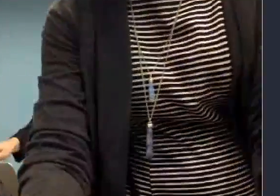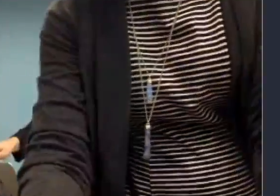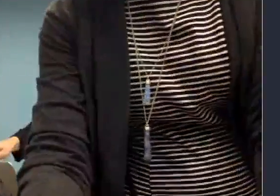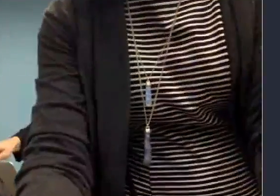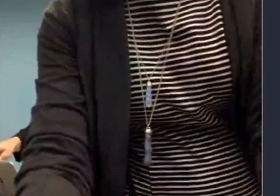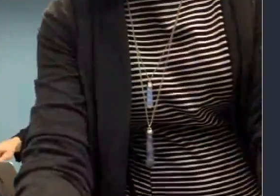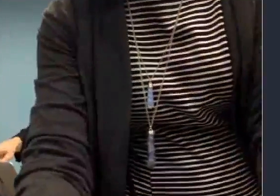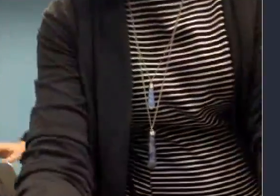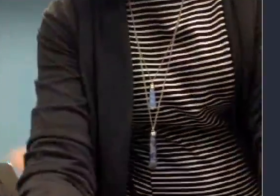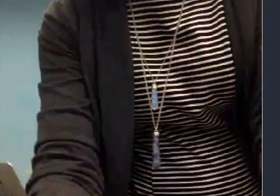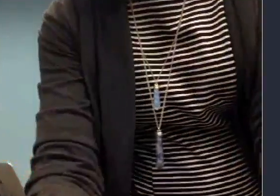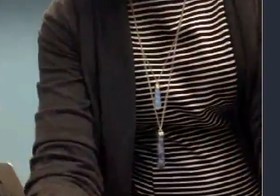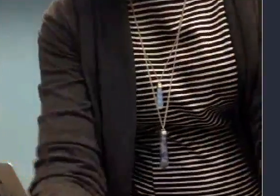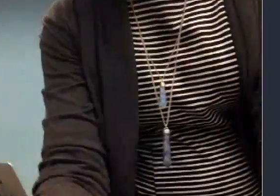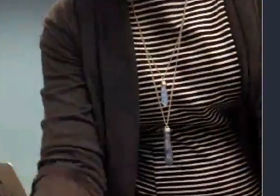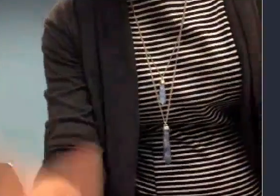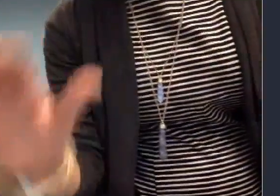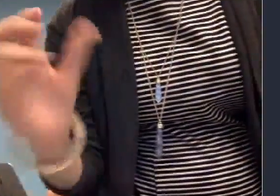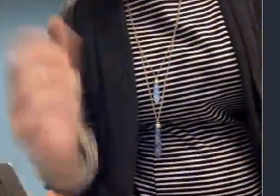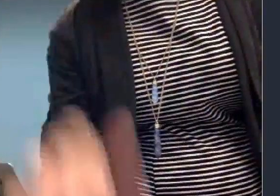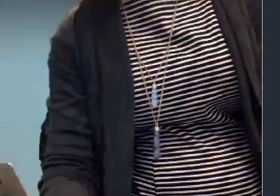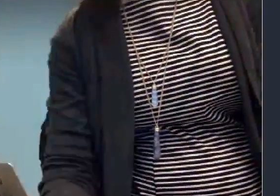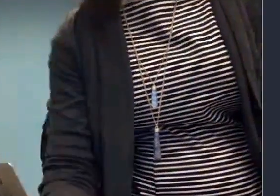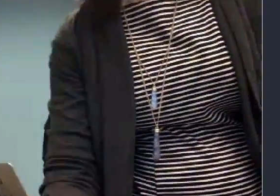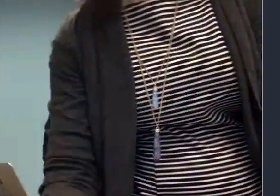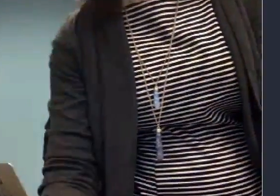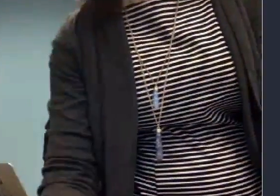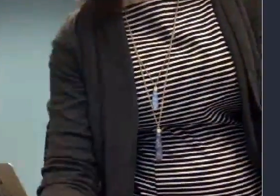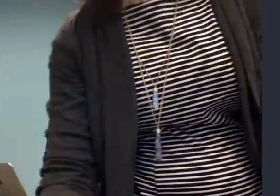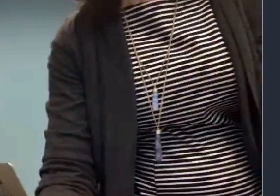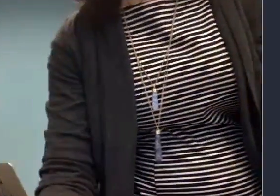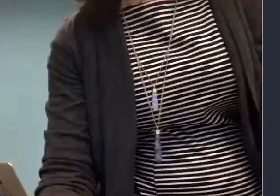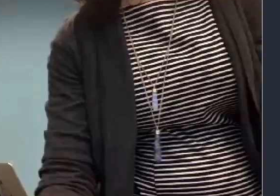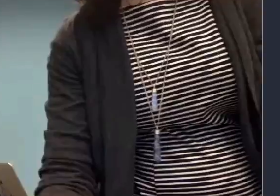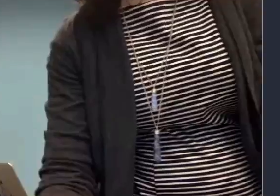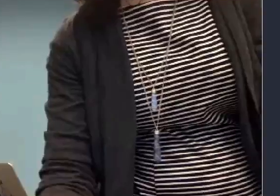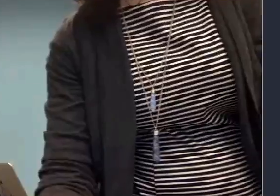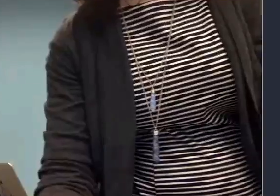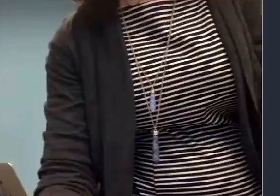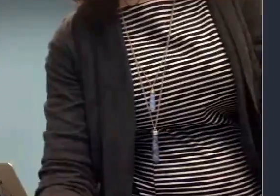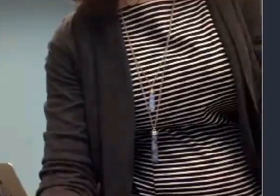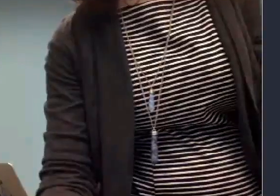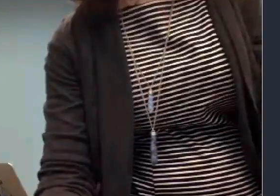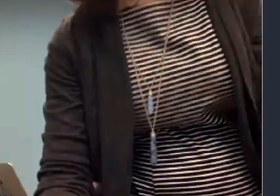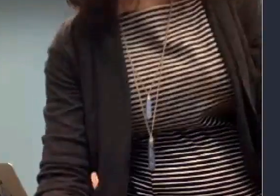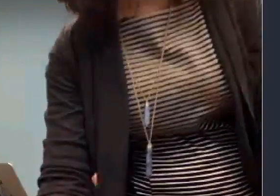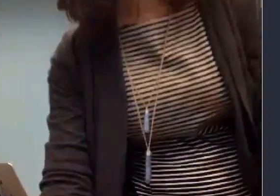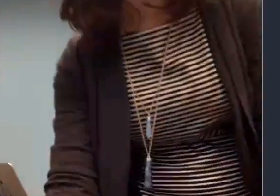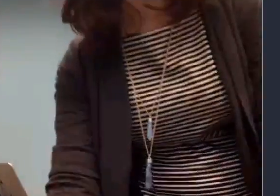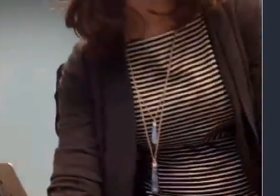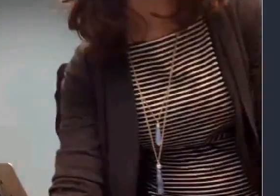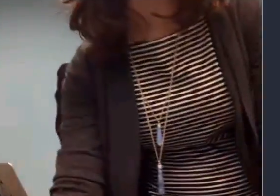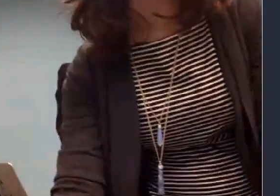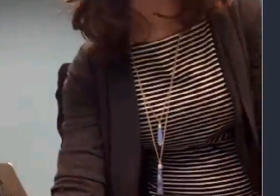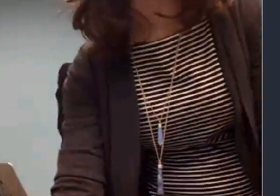Oh, okay. I can't do it. The bottom.